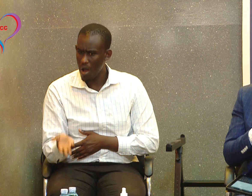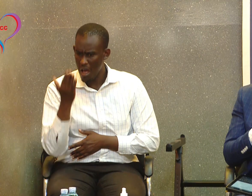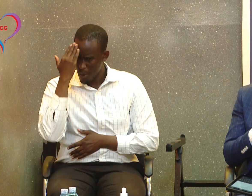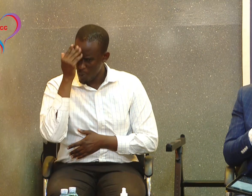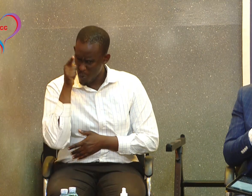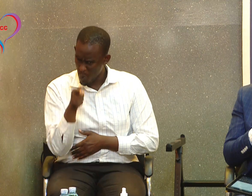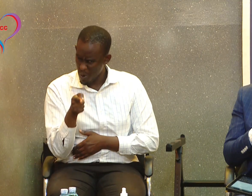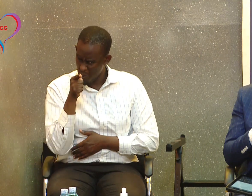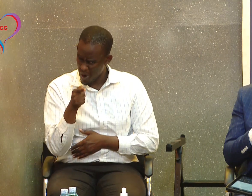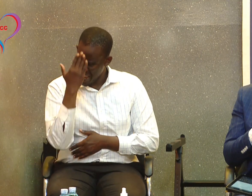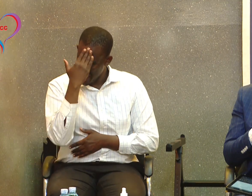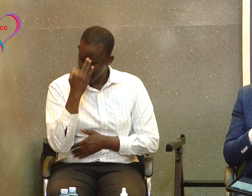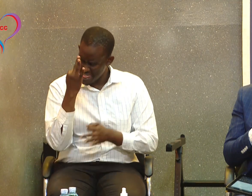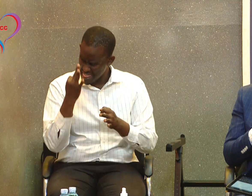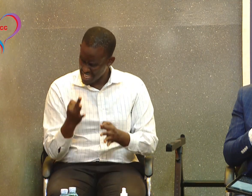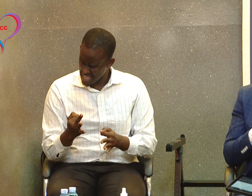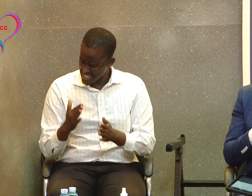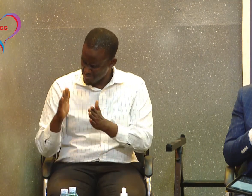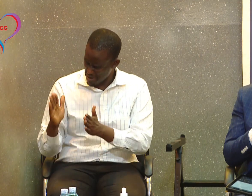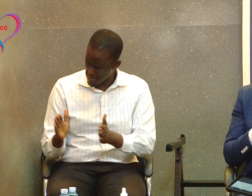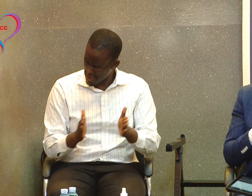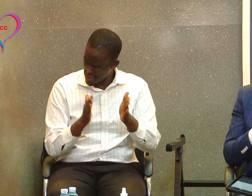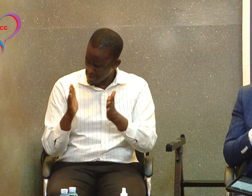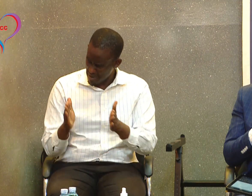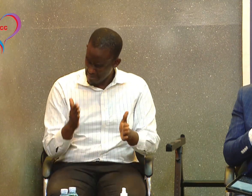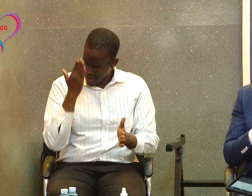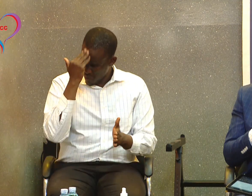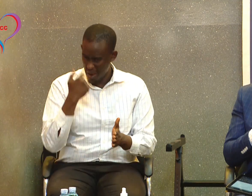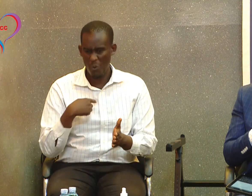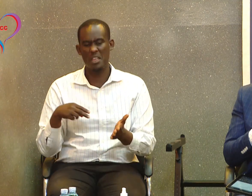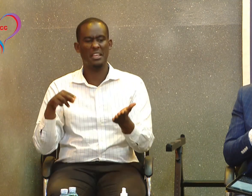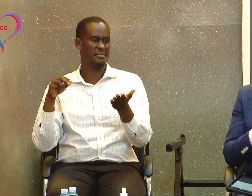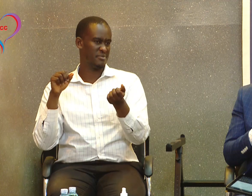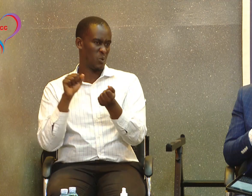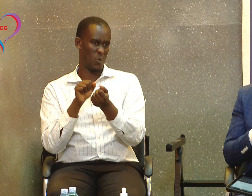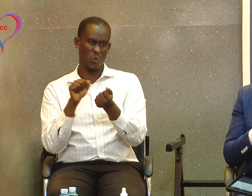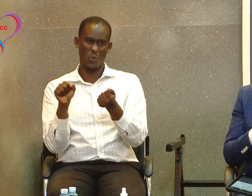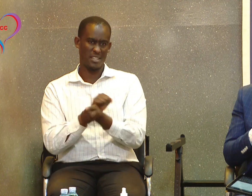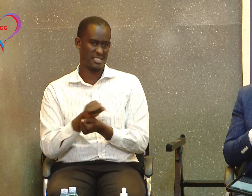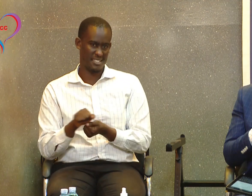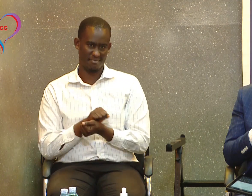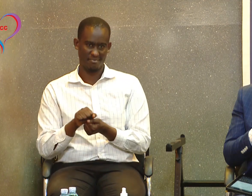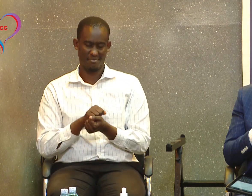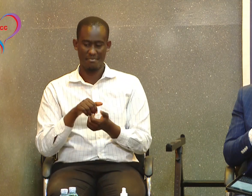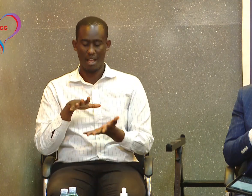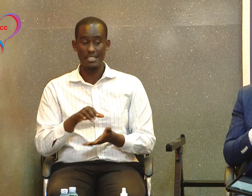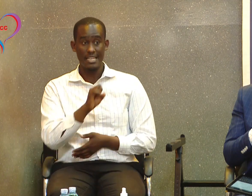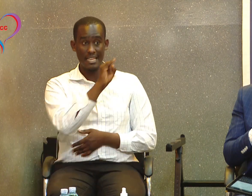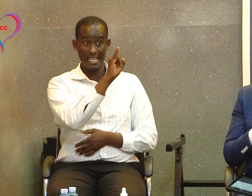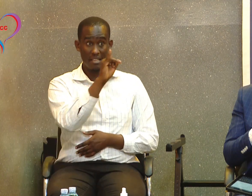said that once we never know the use of something, we misuse it. Bwotamanya